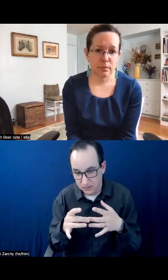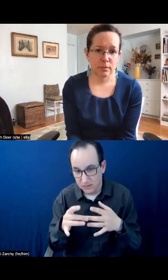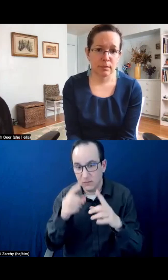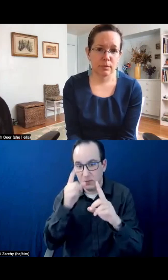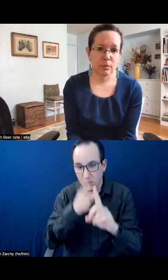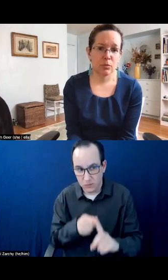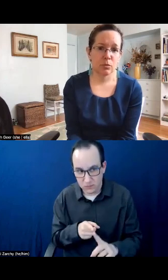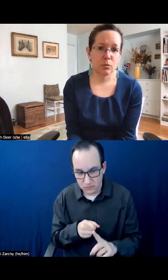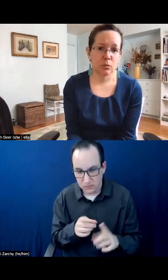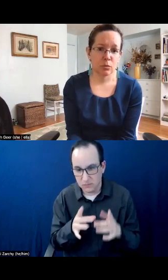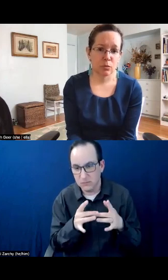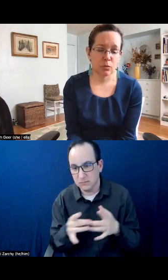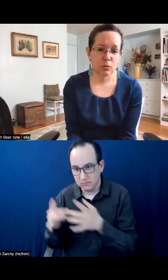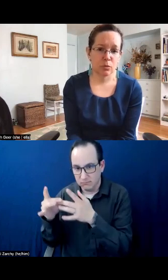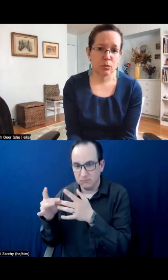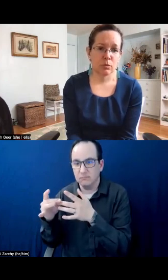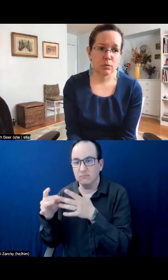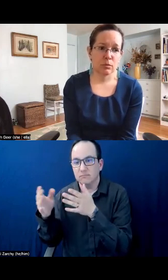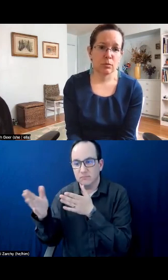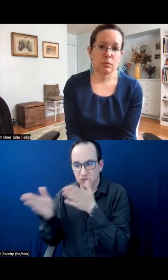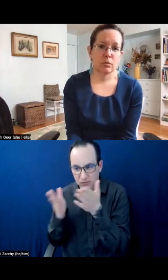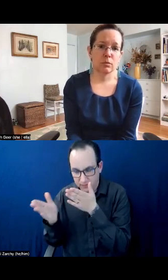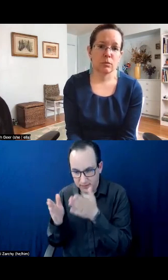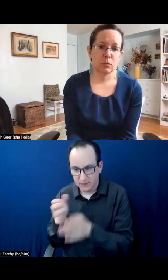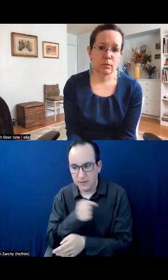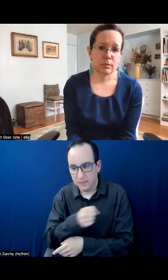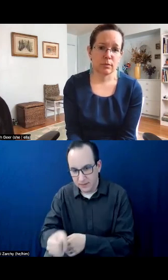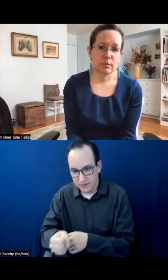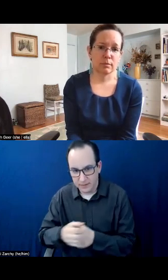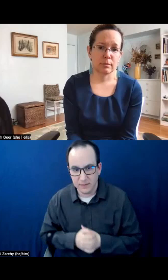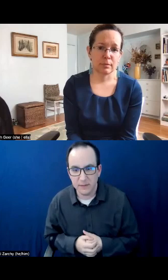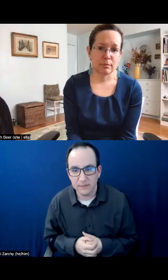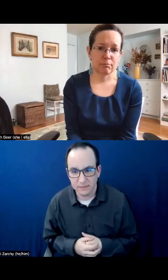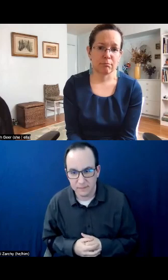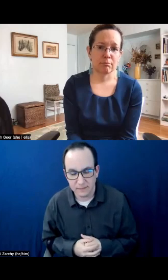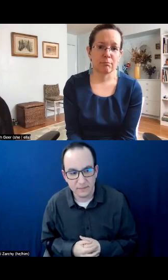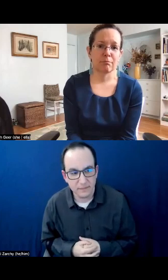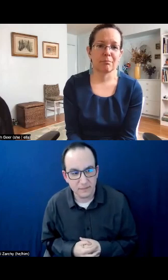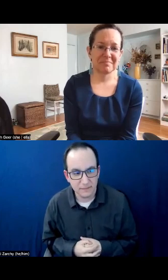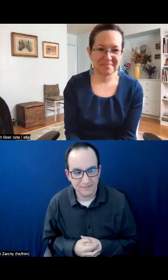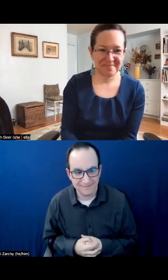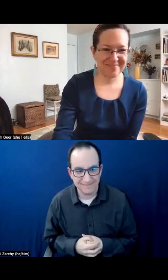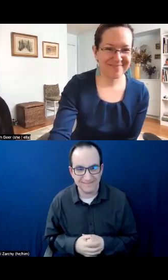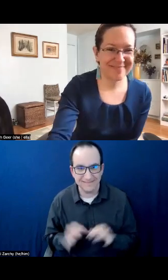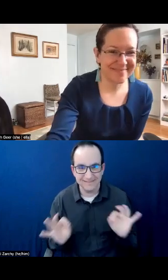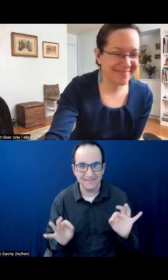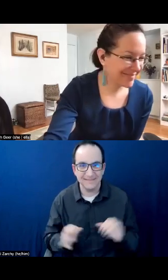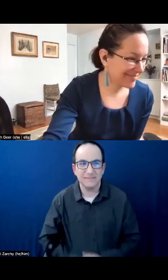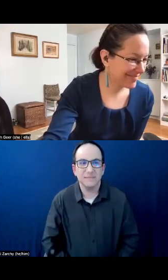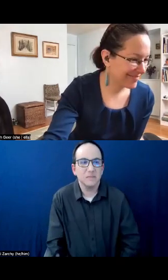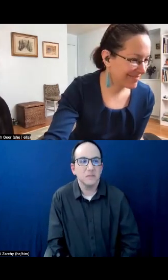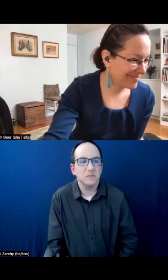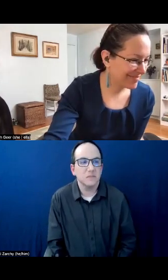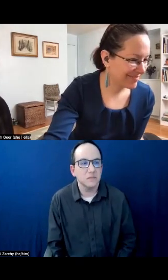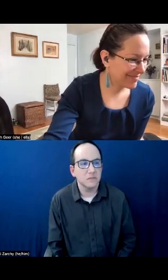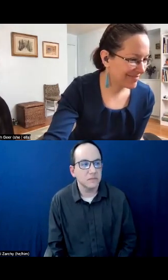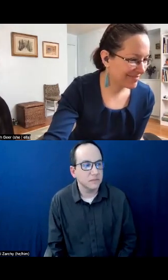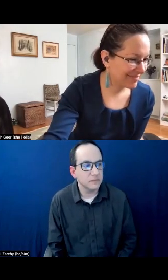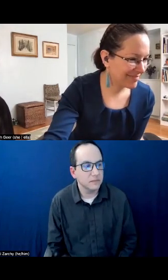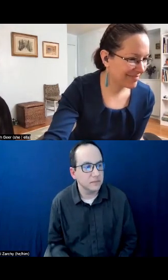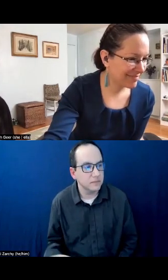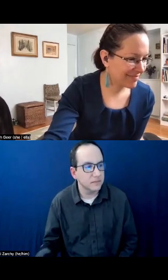need, which will then help us establish goals, which then we'll be able to pick the service and placement needed for this student.